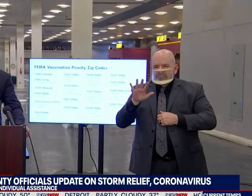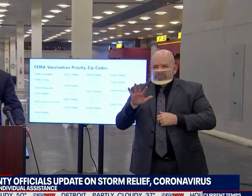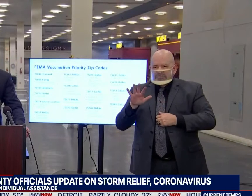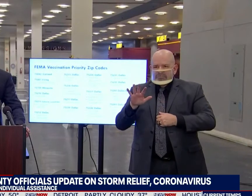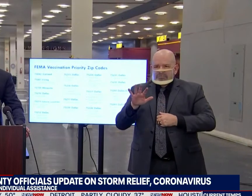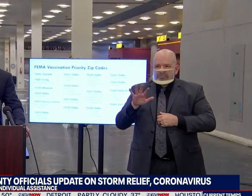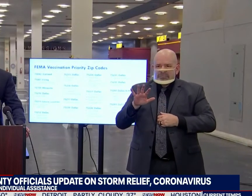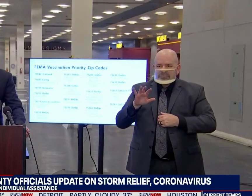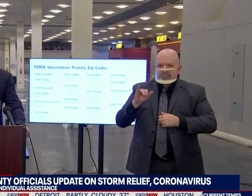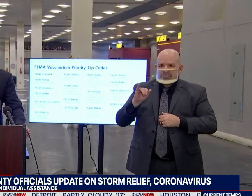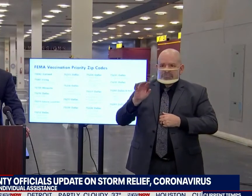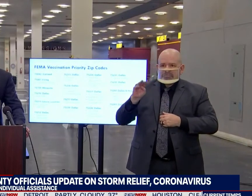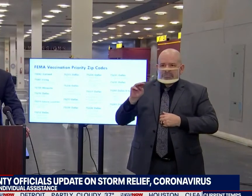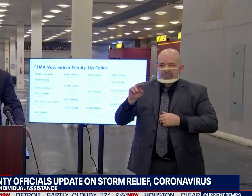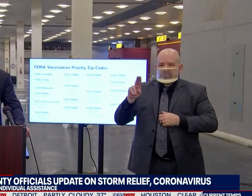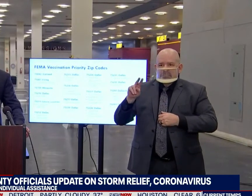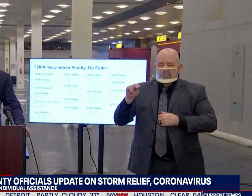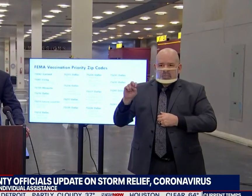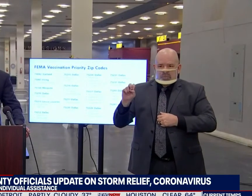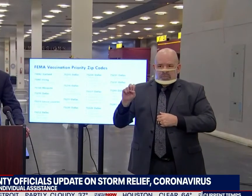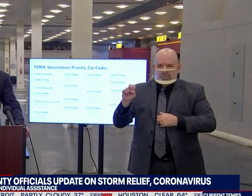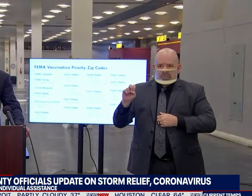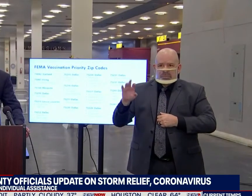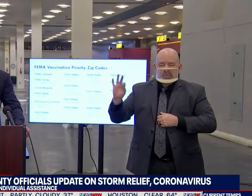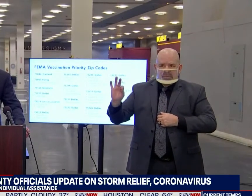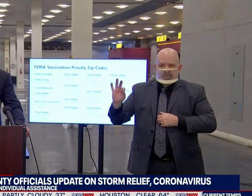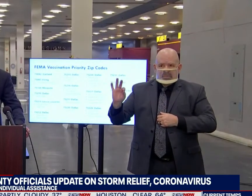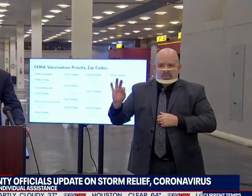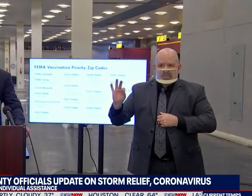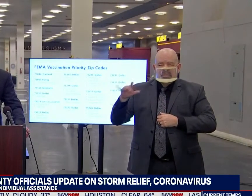immune 9. That's immun